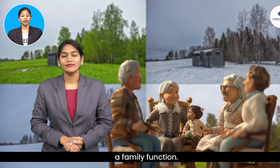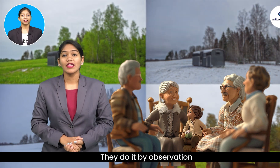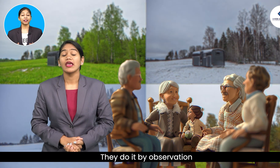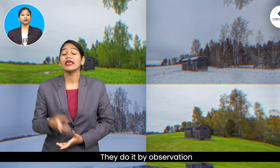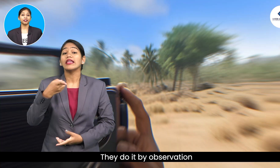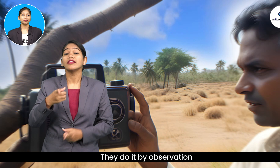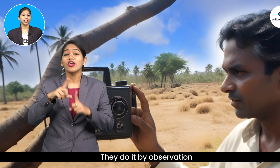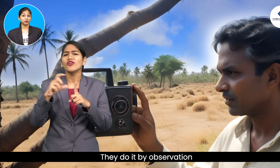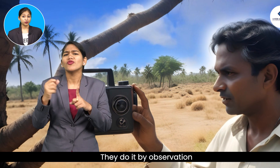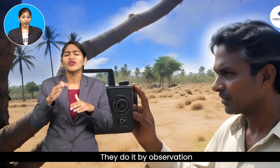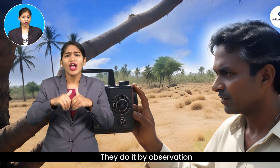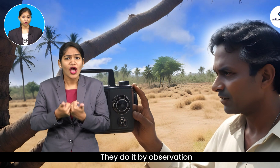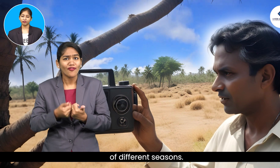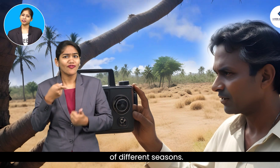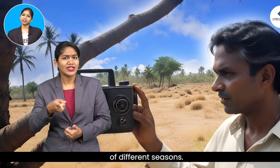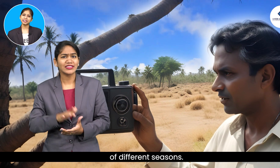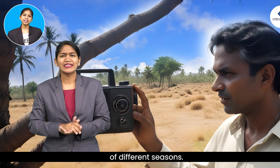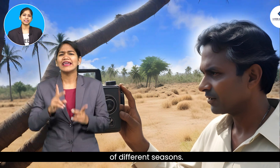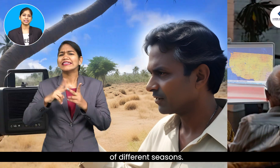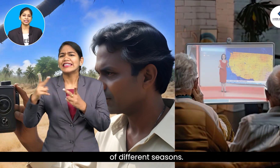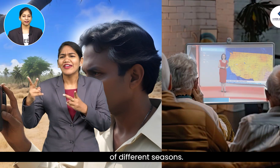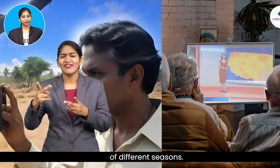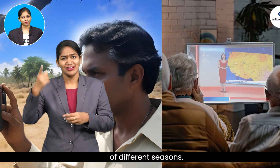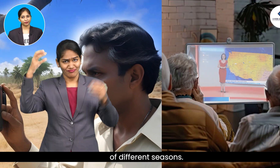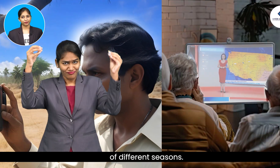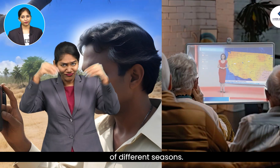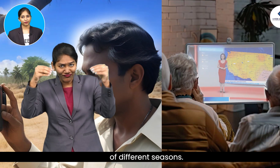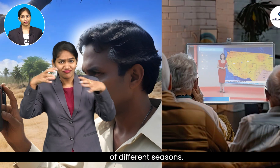They do it by observation of different seasons